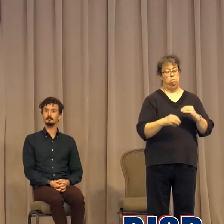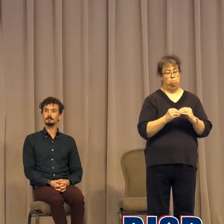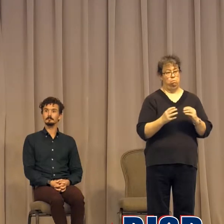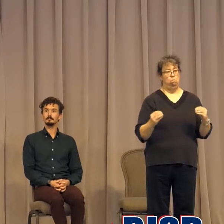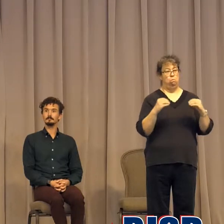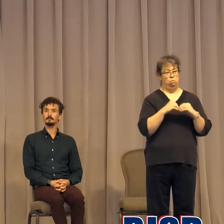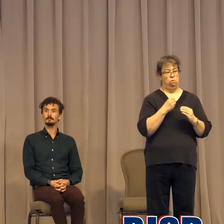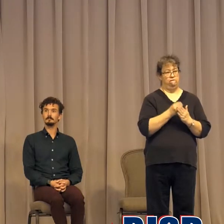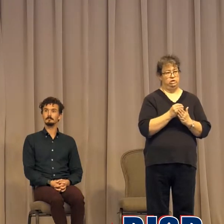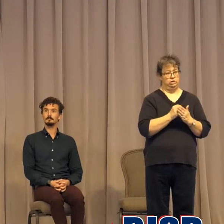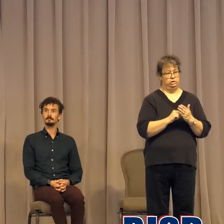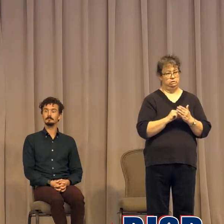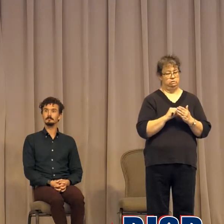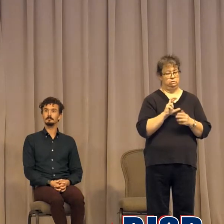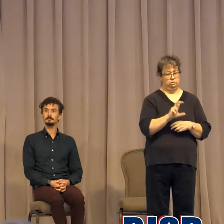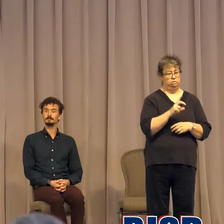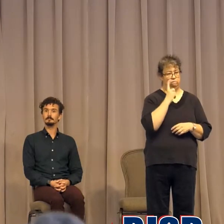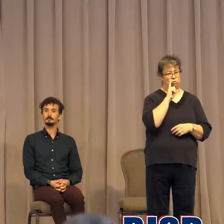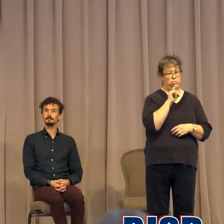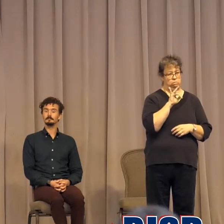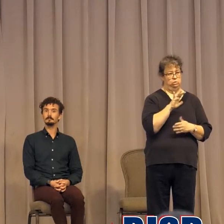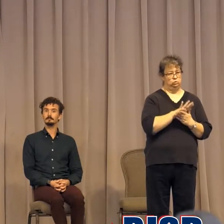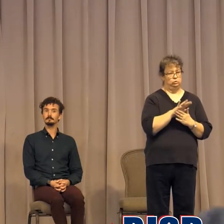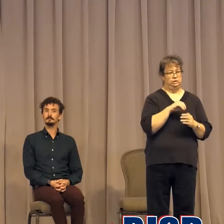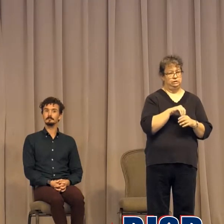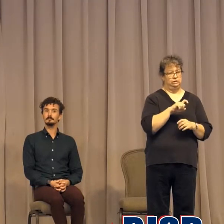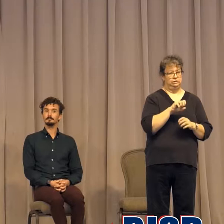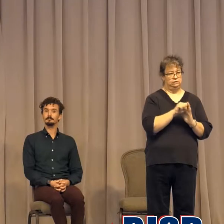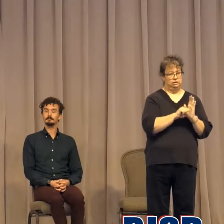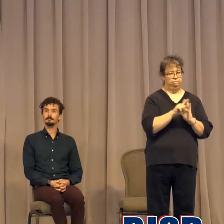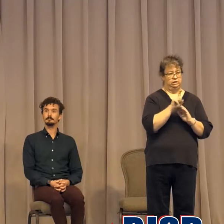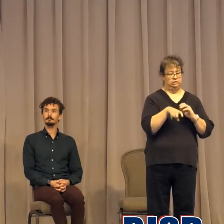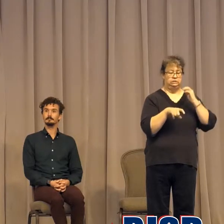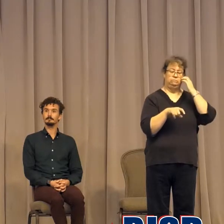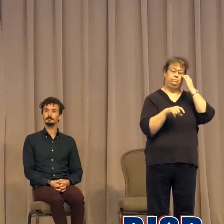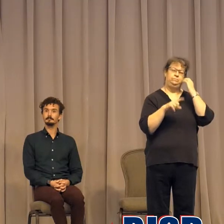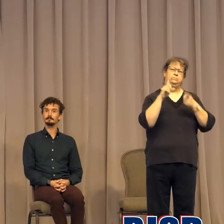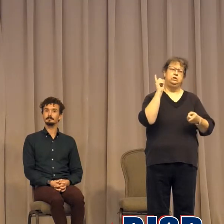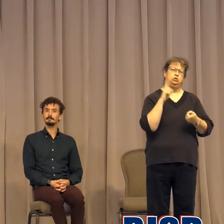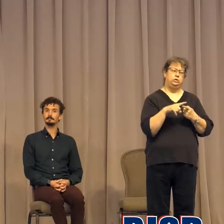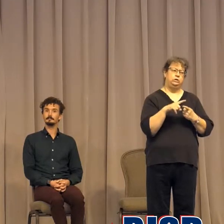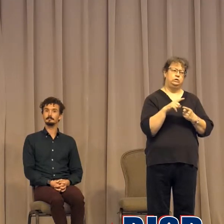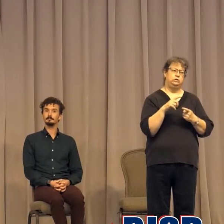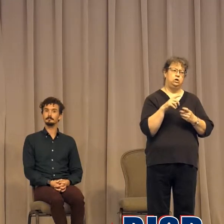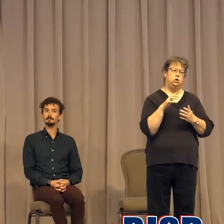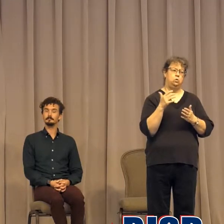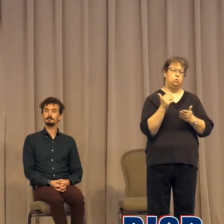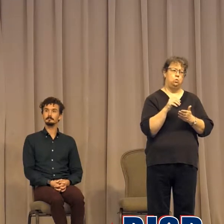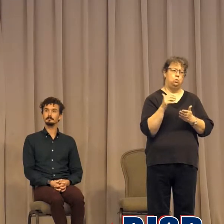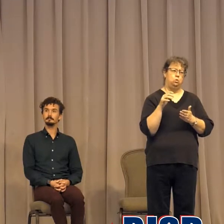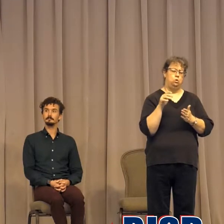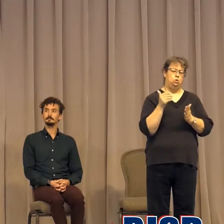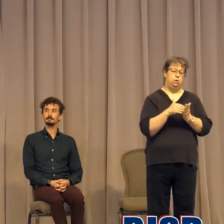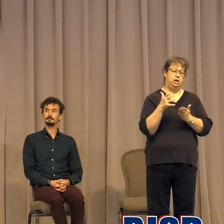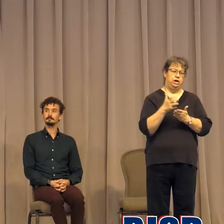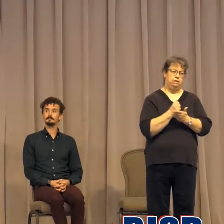funding for public schools in the state of Texas. It decreases recapture payments, or